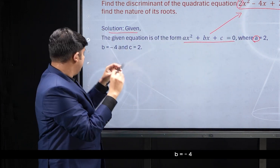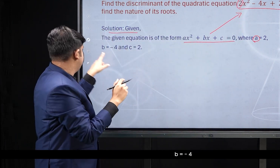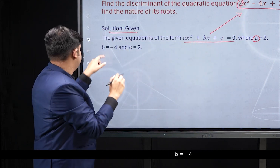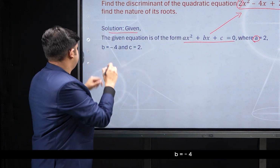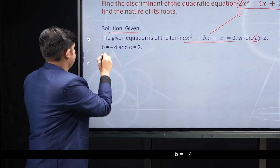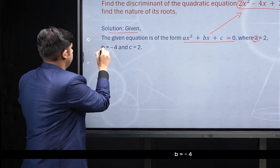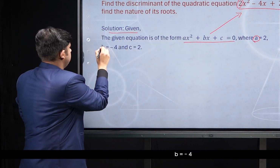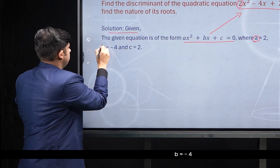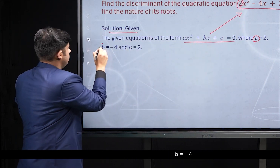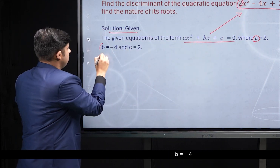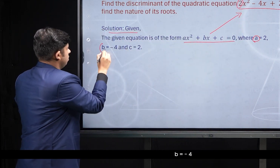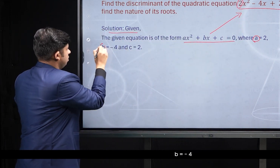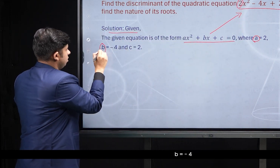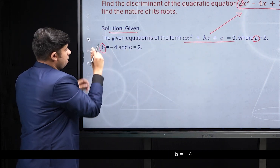b equal to minus 4,